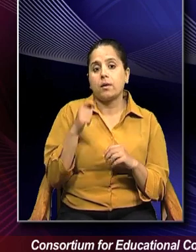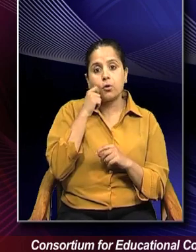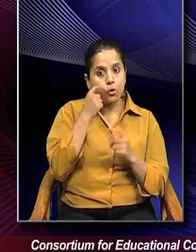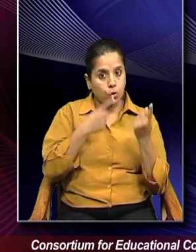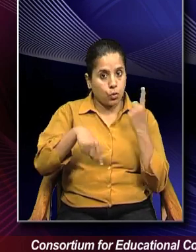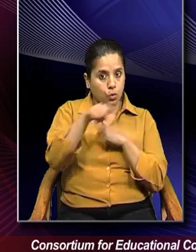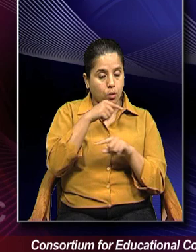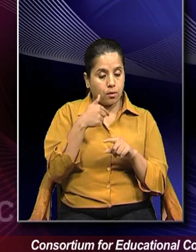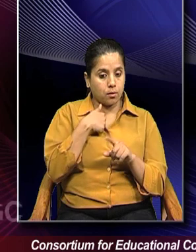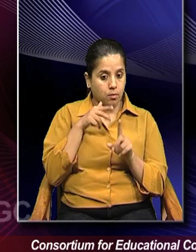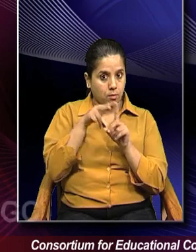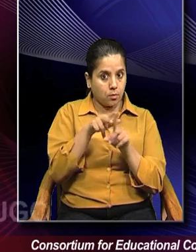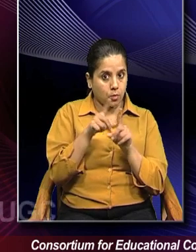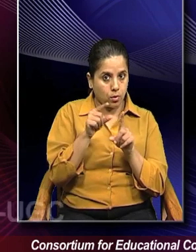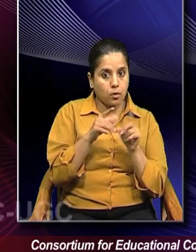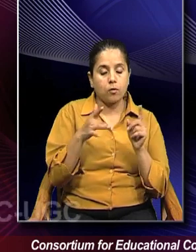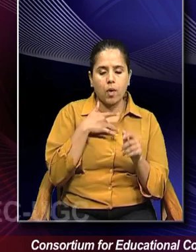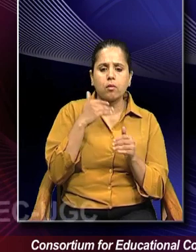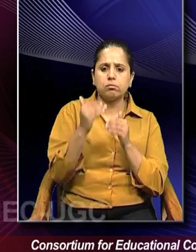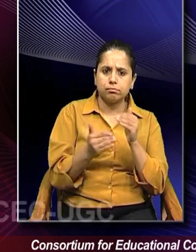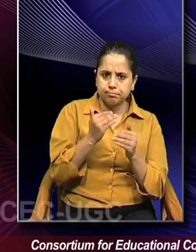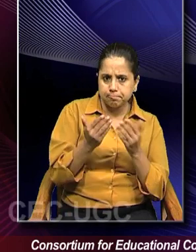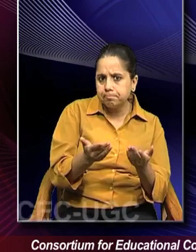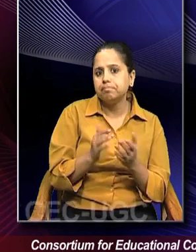humanitarian intervention in a way